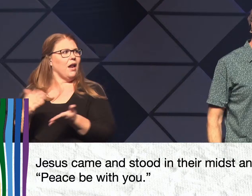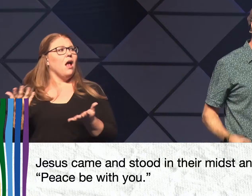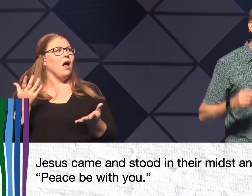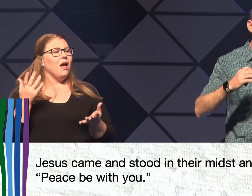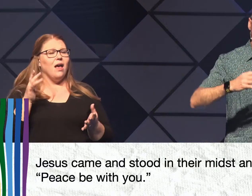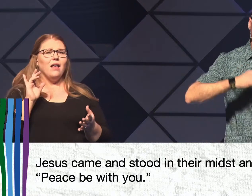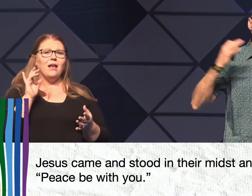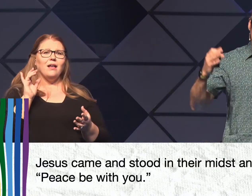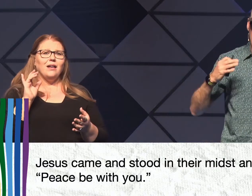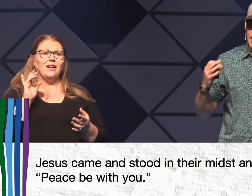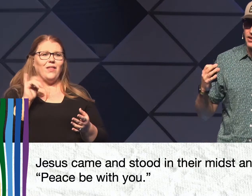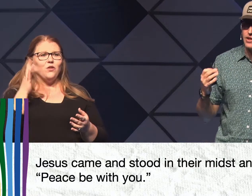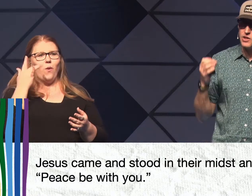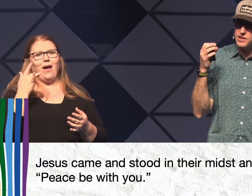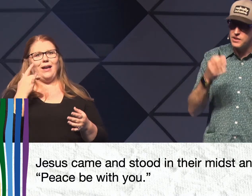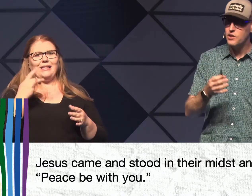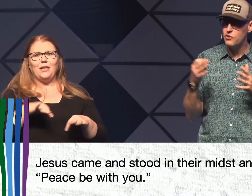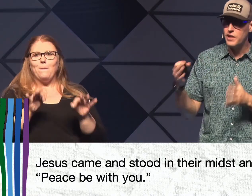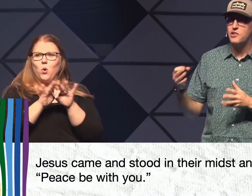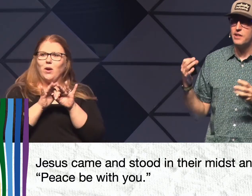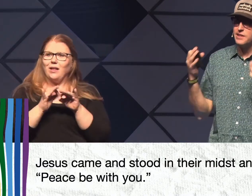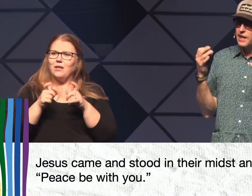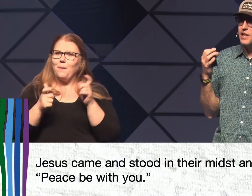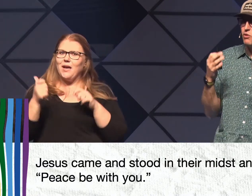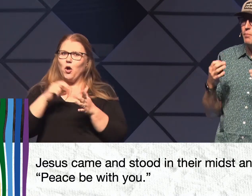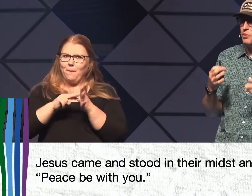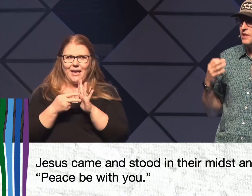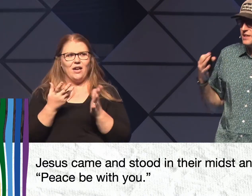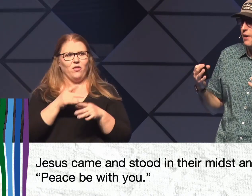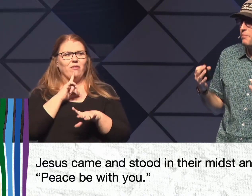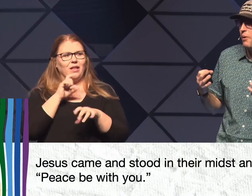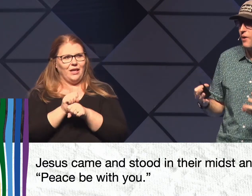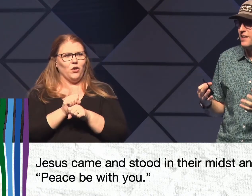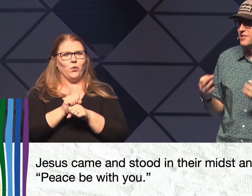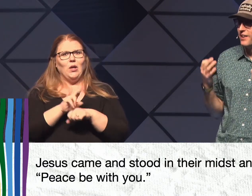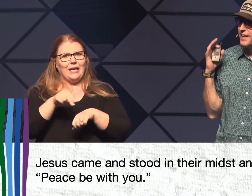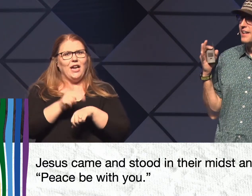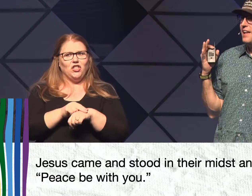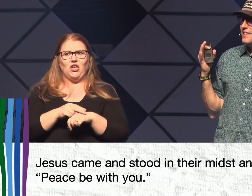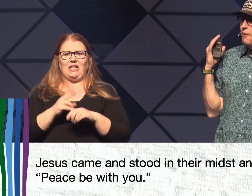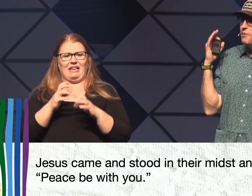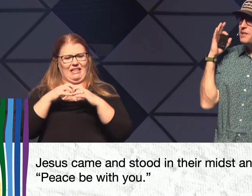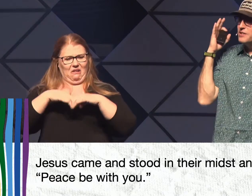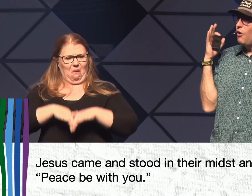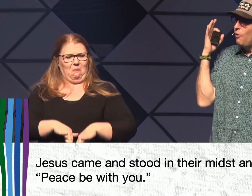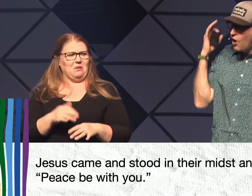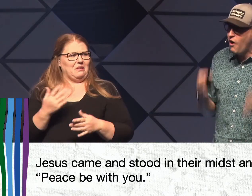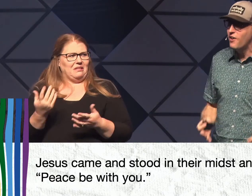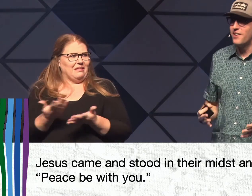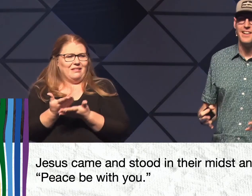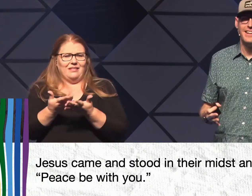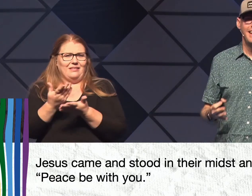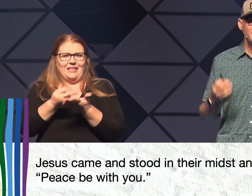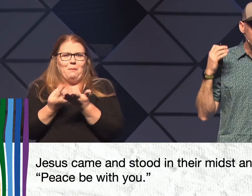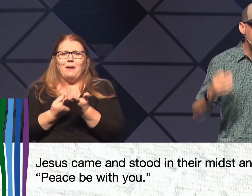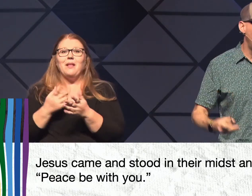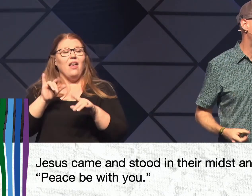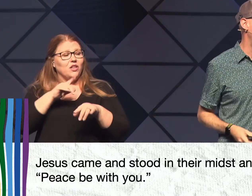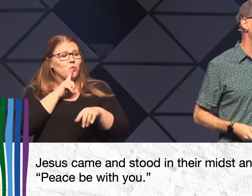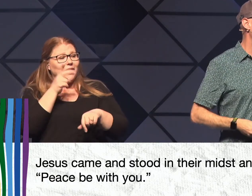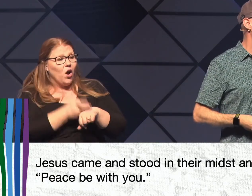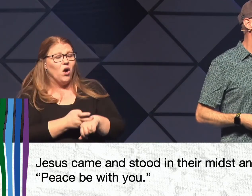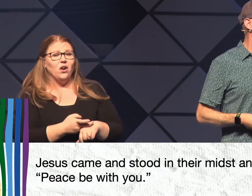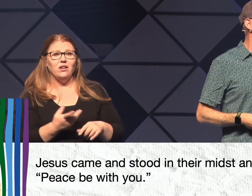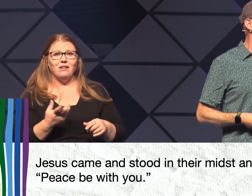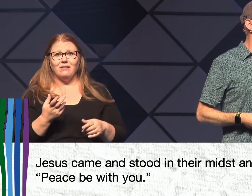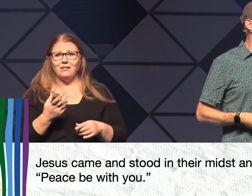important that we recognize there's bigger meaning here than just the literal nature, because it kind of crumbles at some point. You're like, that would be so hard, so